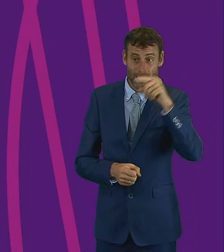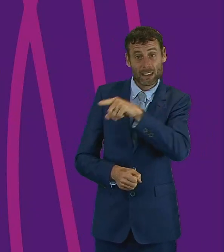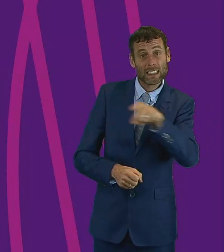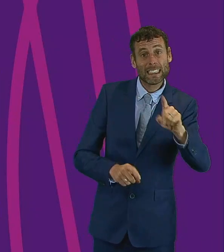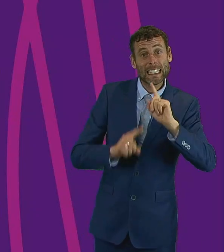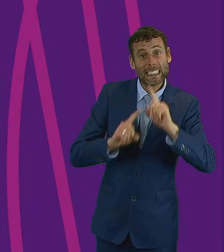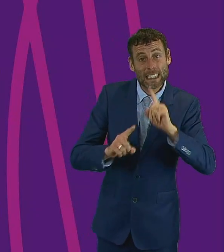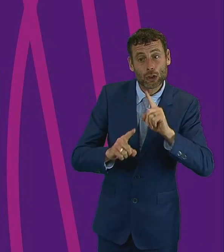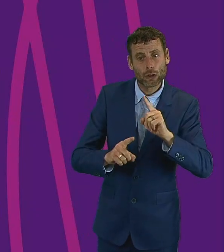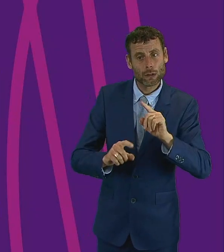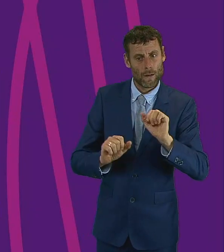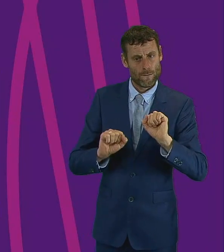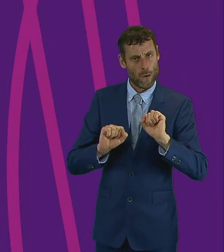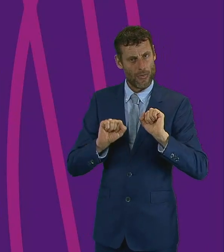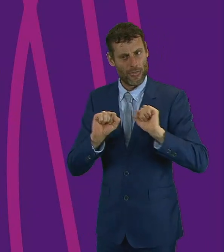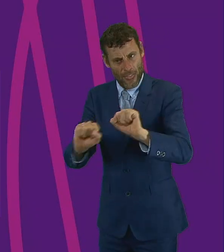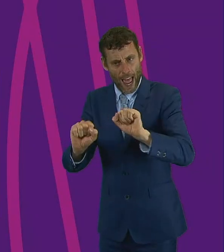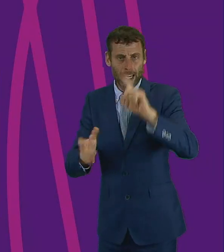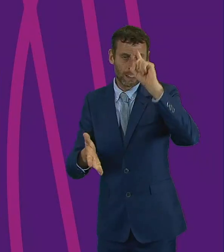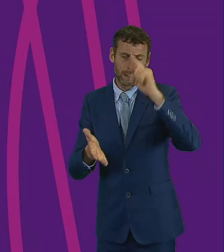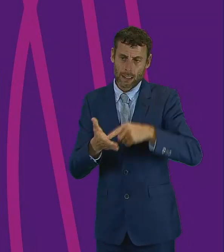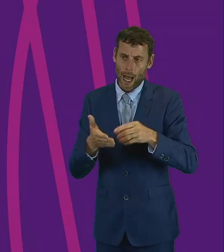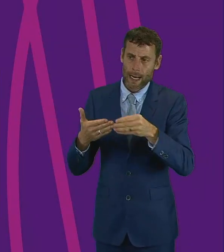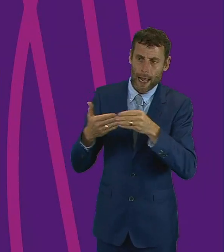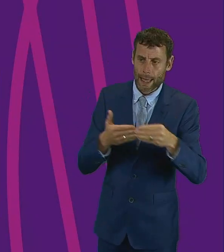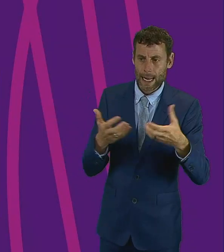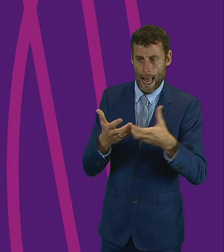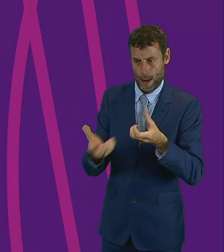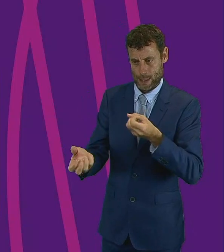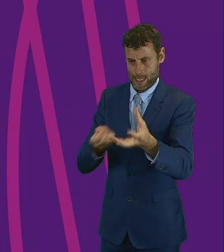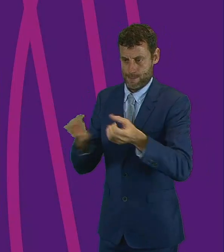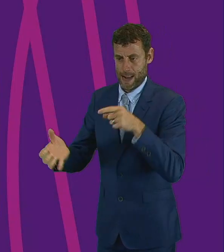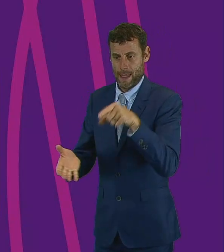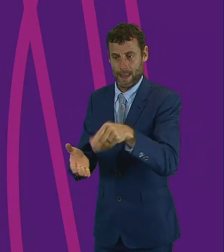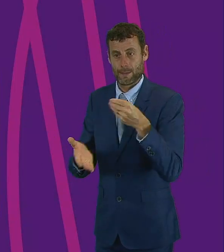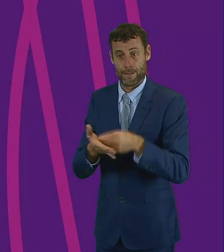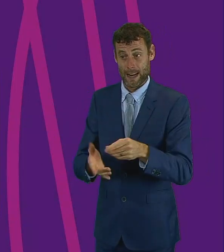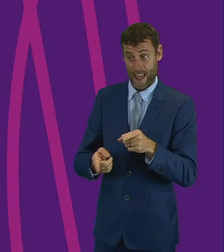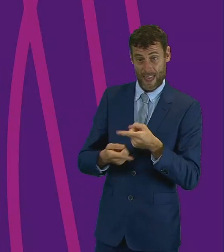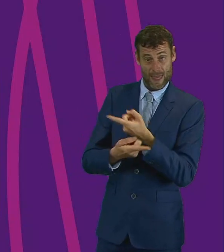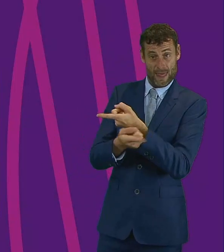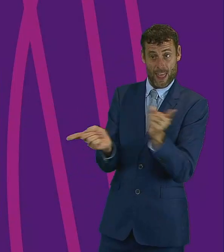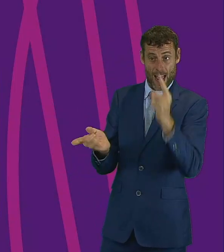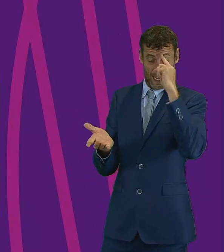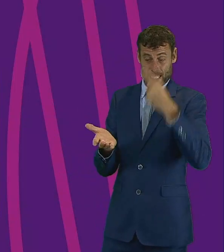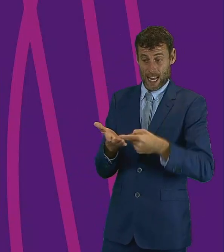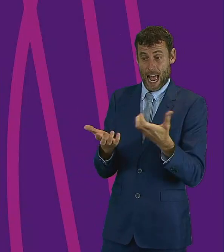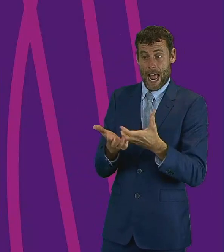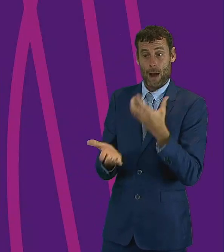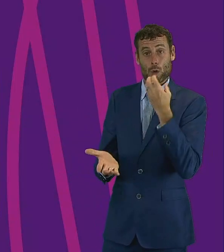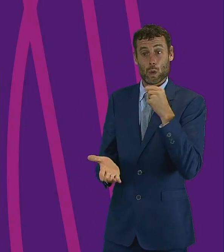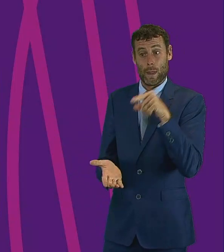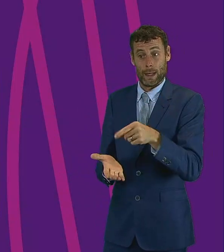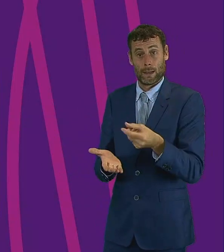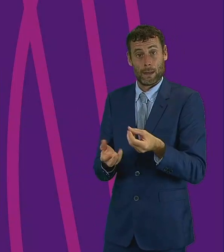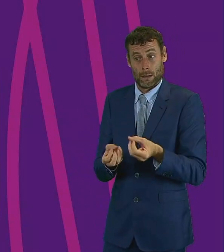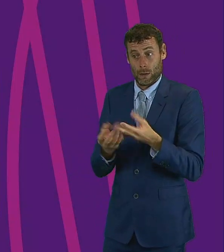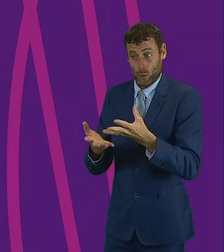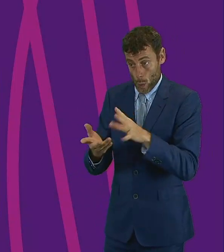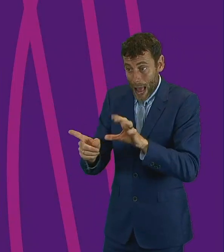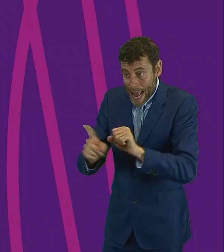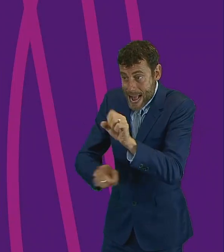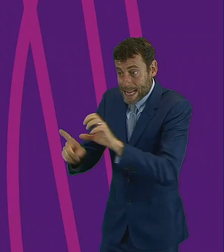different ways in which they think it is appropriate to help students catch up. There is money specifically there